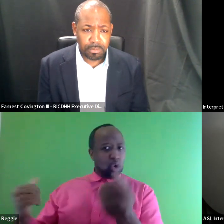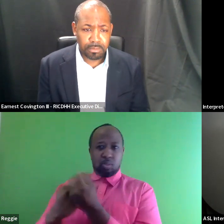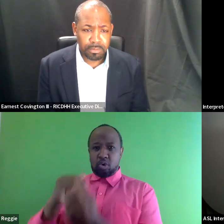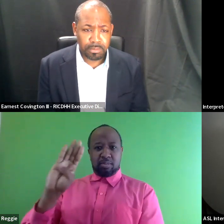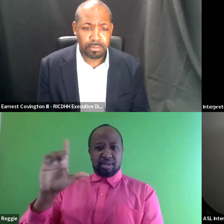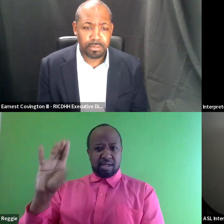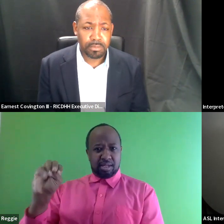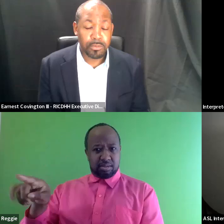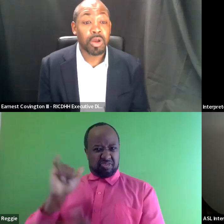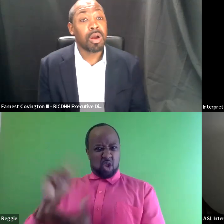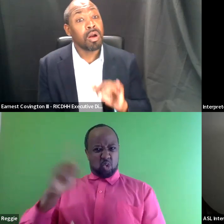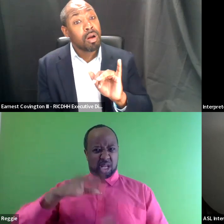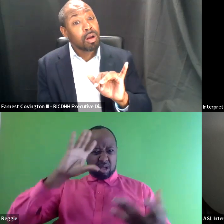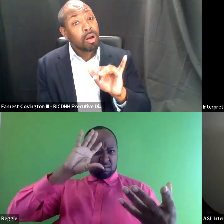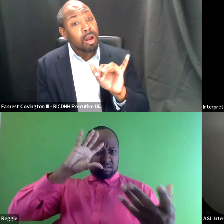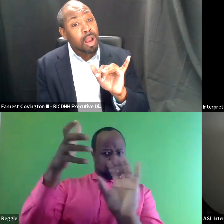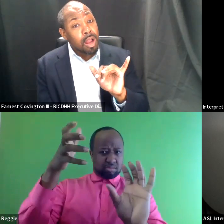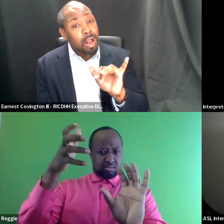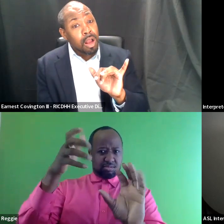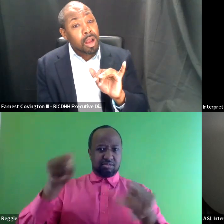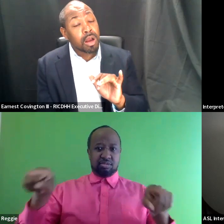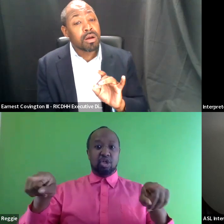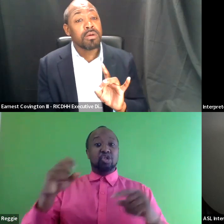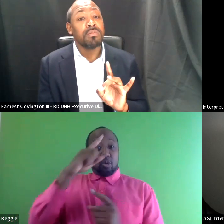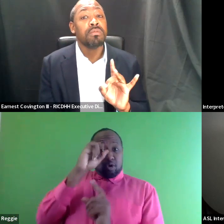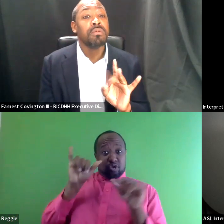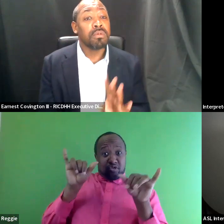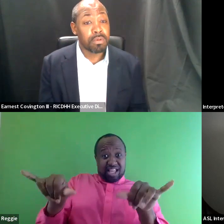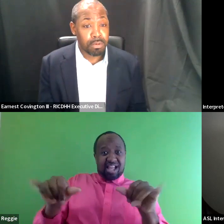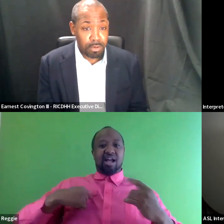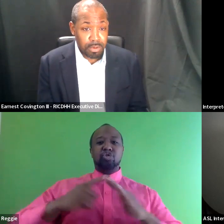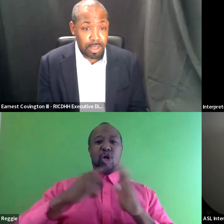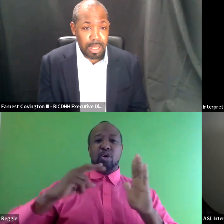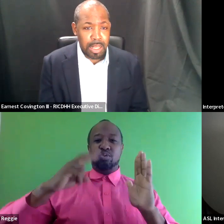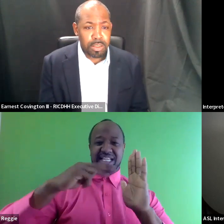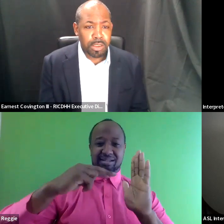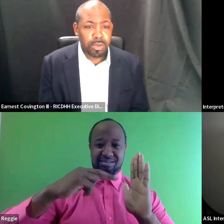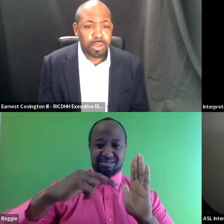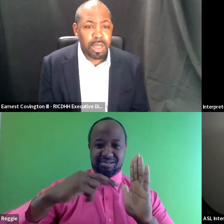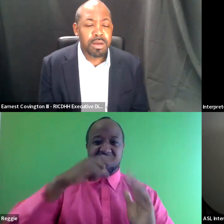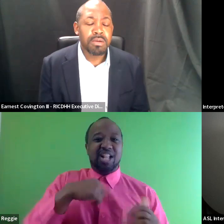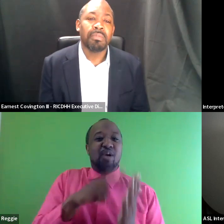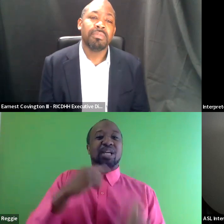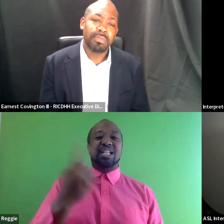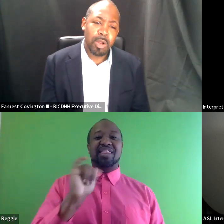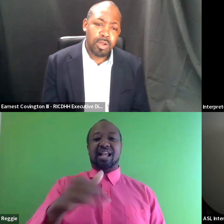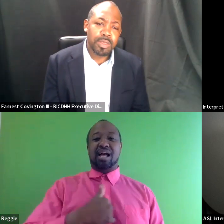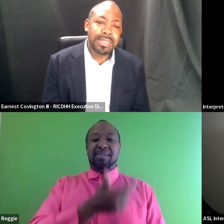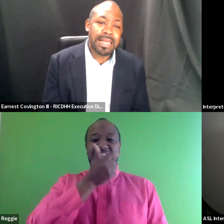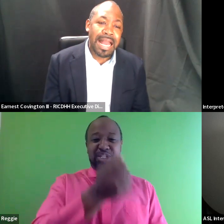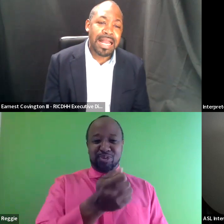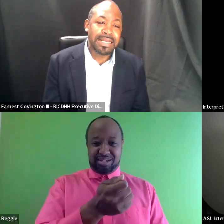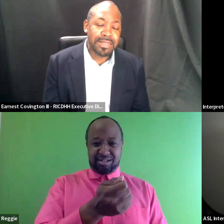Lives Matter. And then there was a group talking about not supporting BLM. Two different groups emerged. And so I